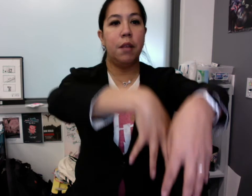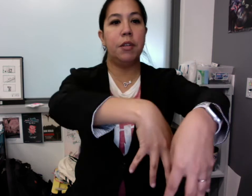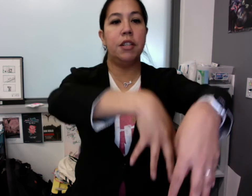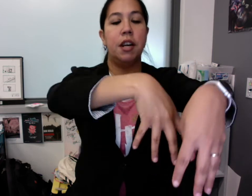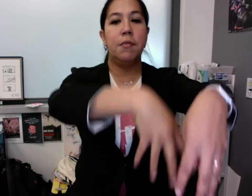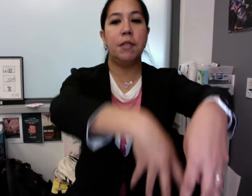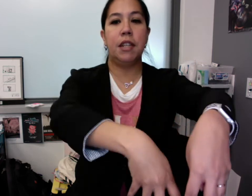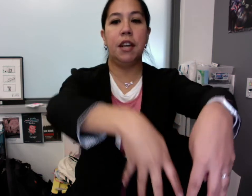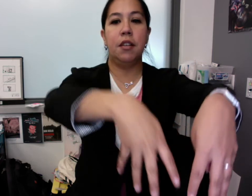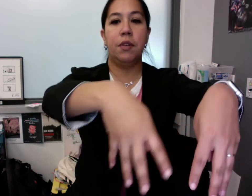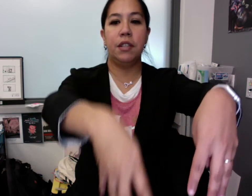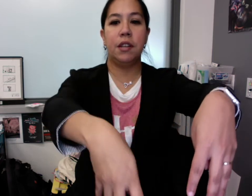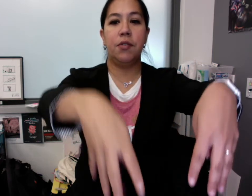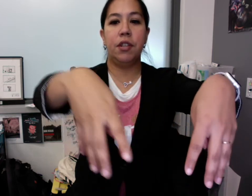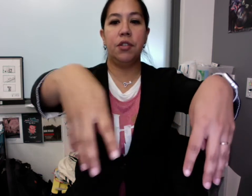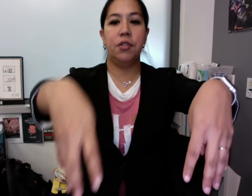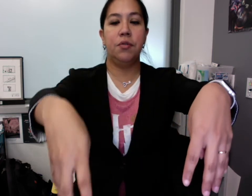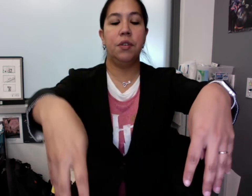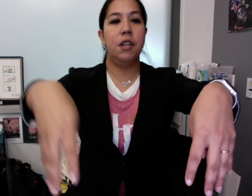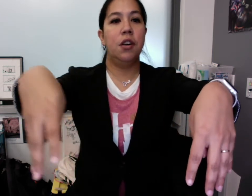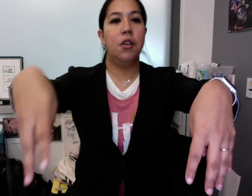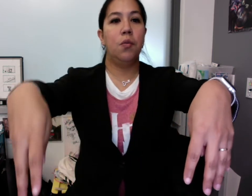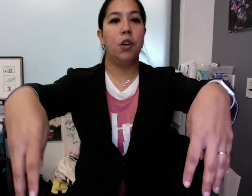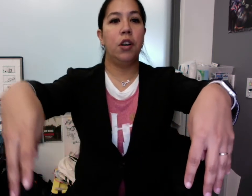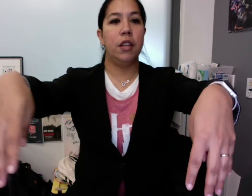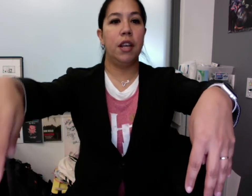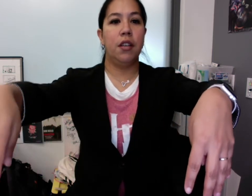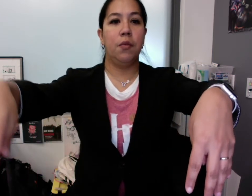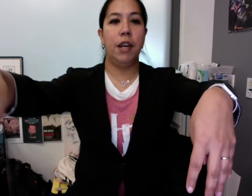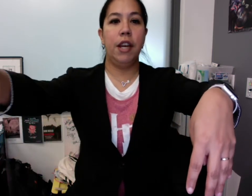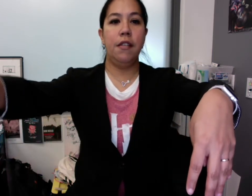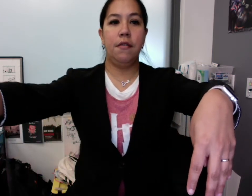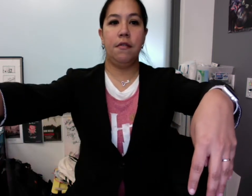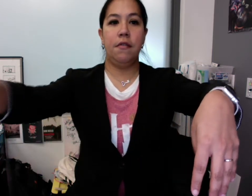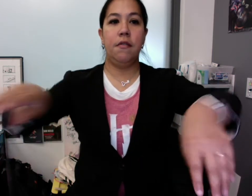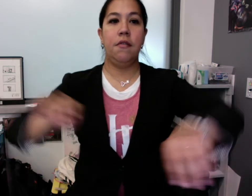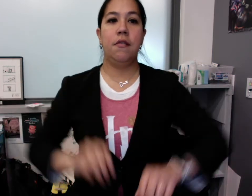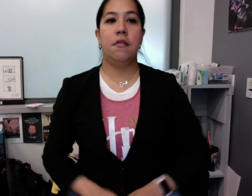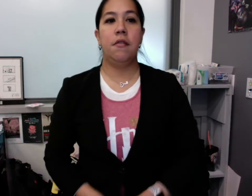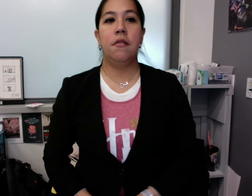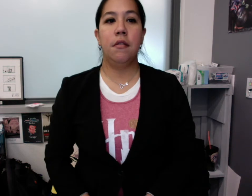of times and the other one's going to walk the other way.